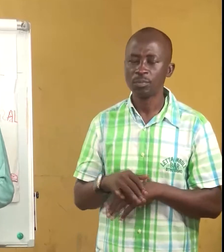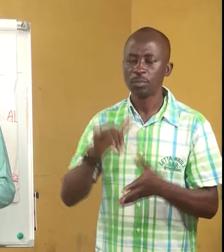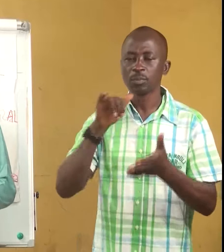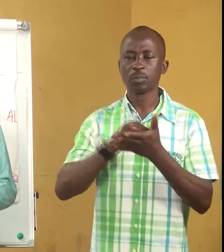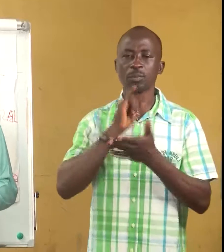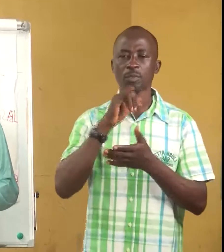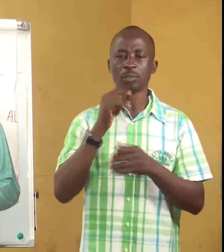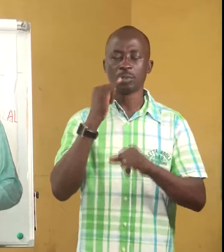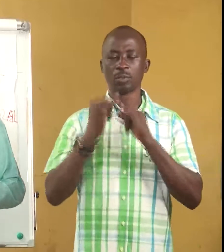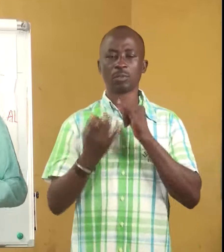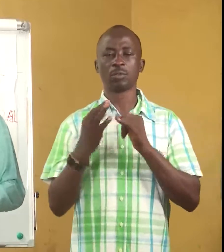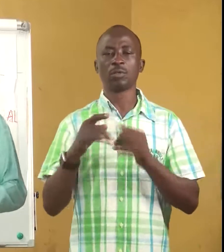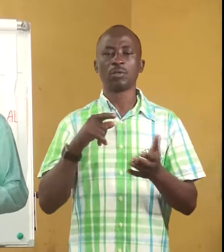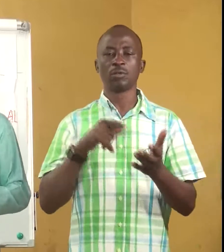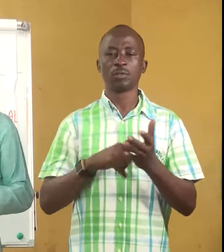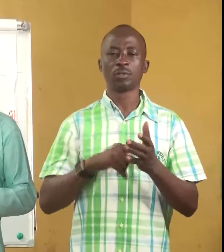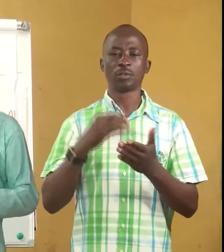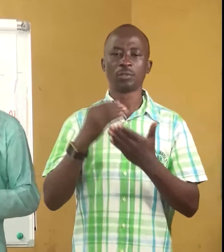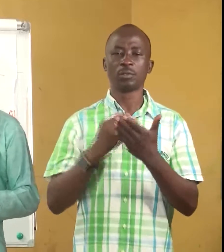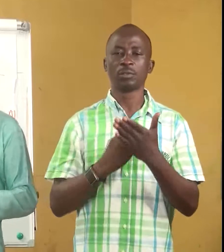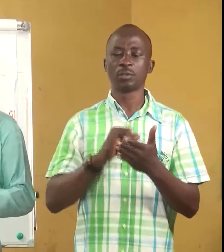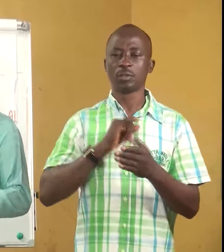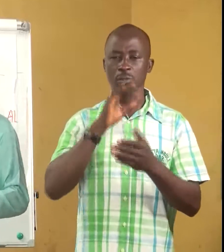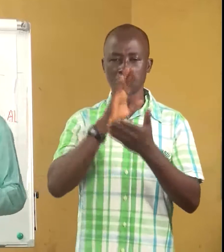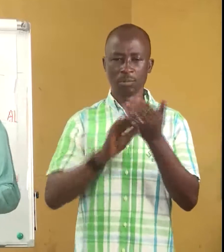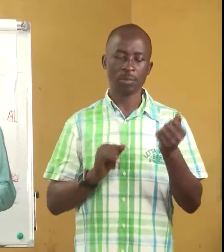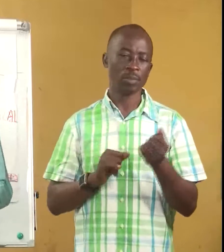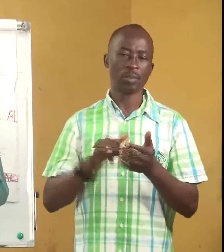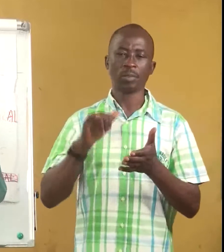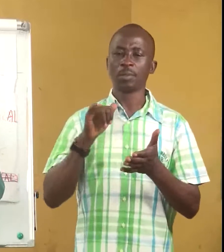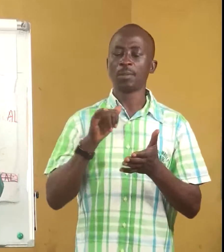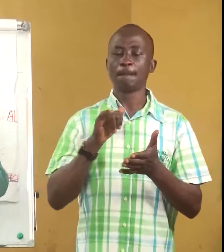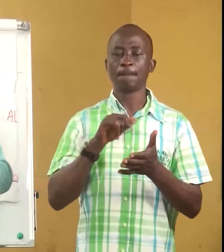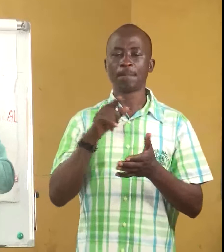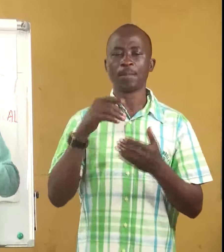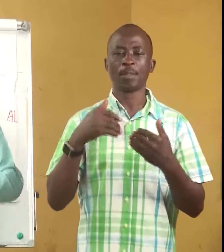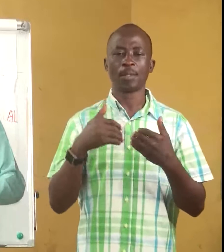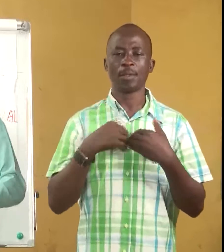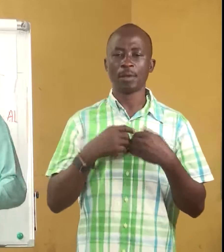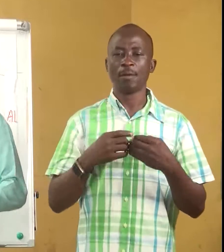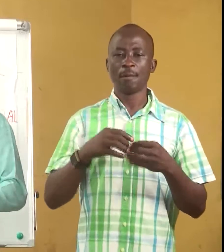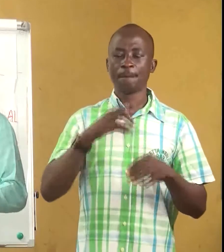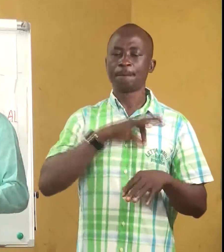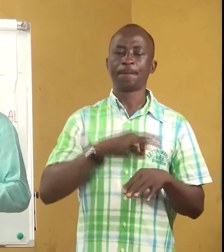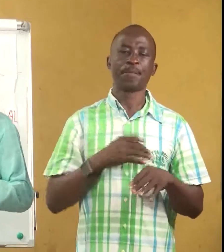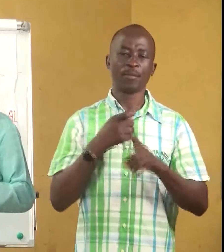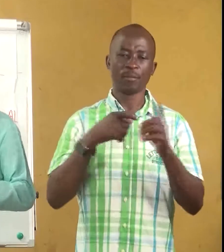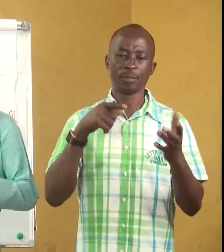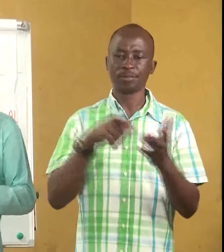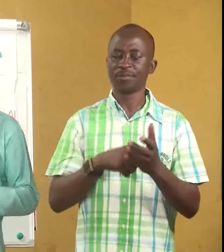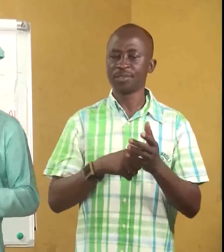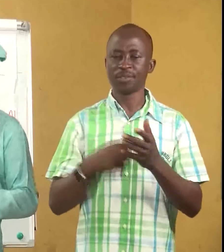that is the end of the lesson, and I believe strongly that you may have benefited from